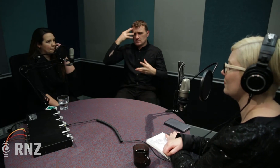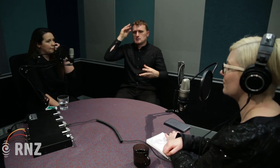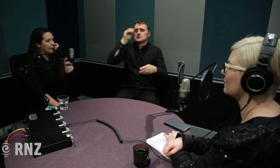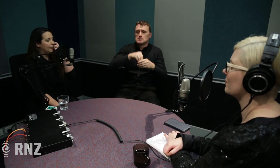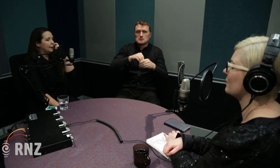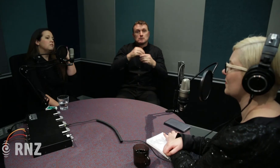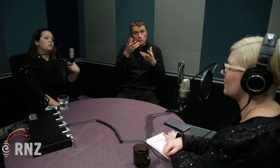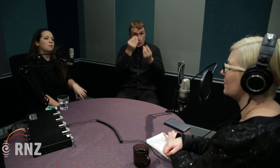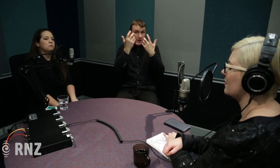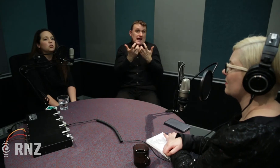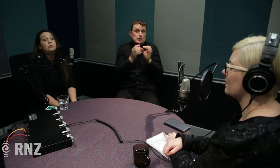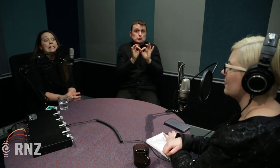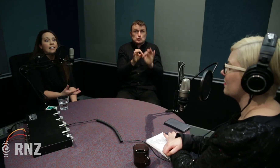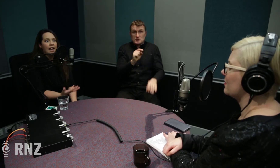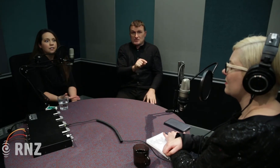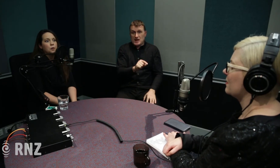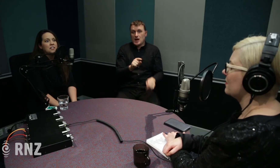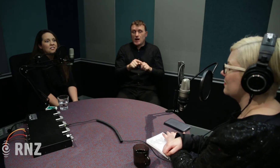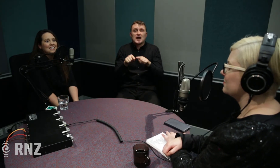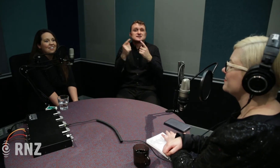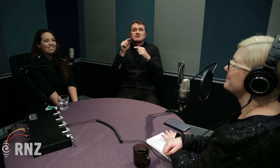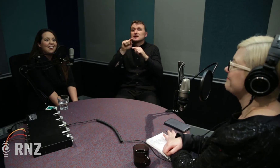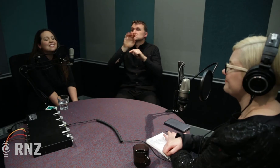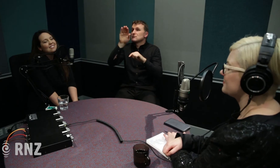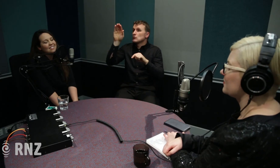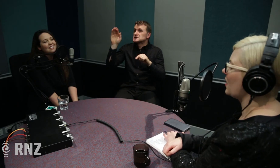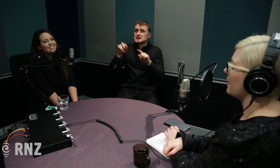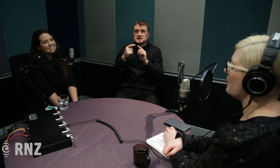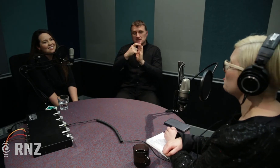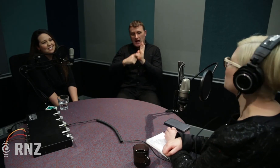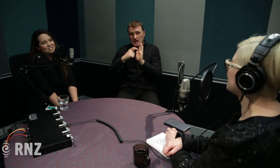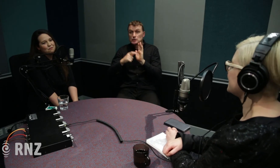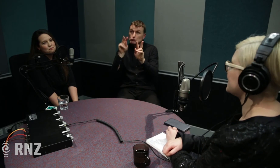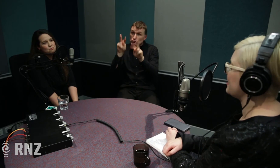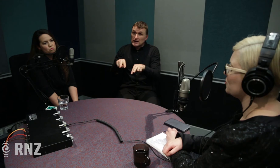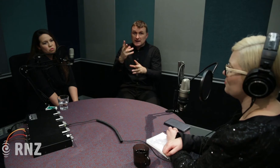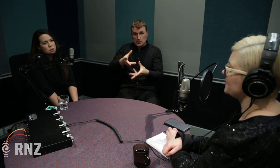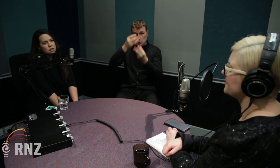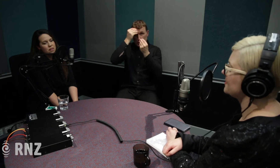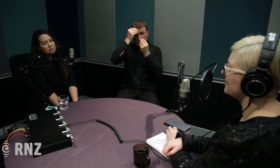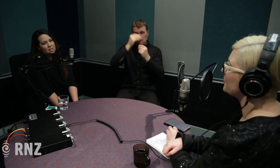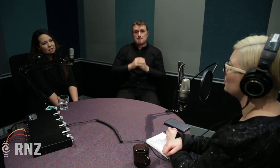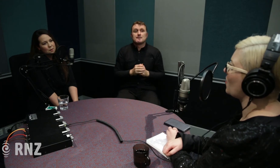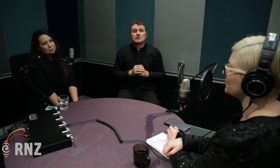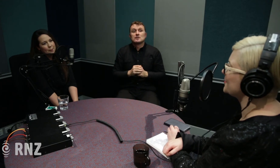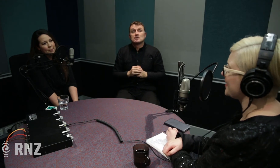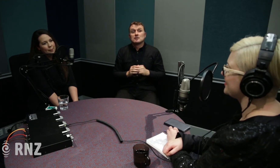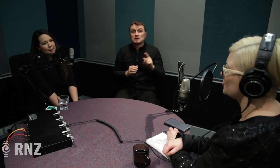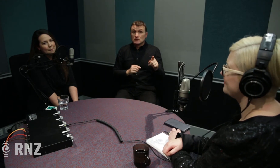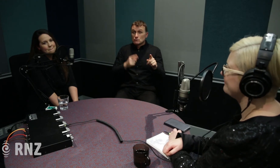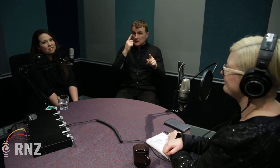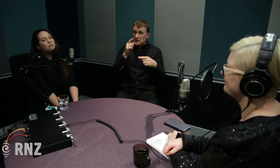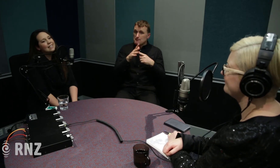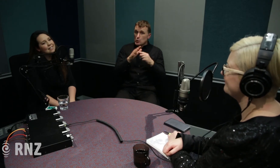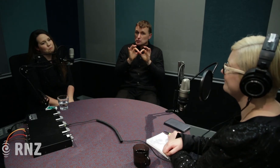internationally from just reading articles and things like that. So yeah. How important is it to have interpreters like you on